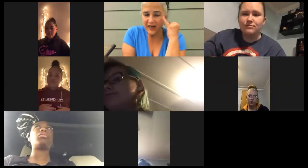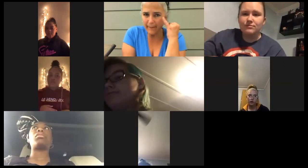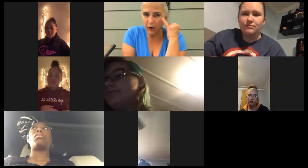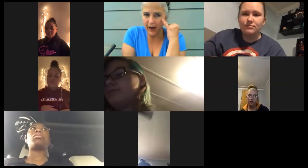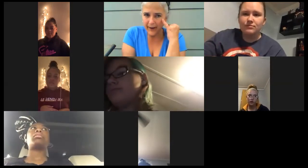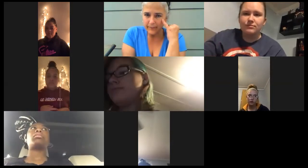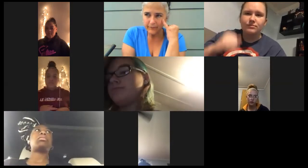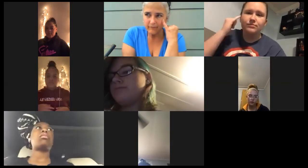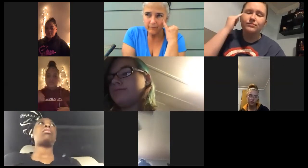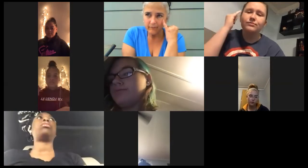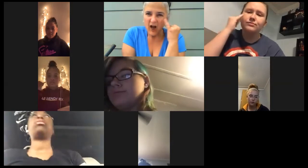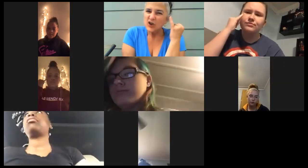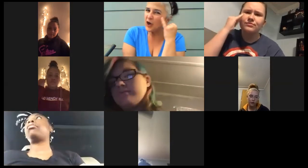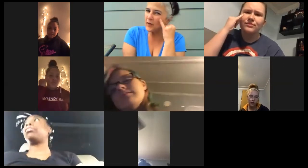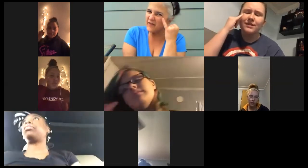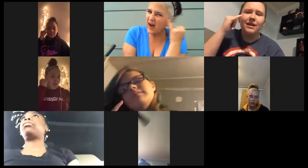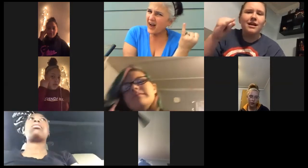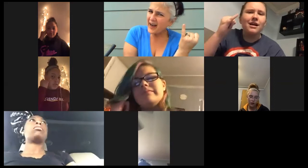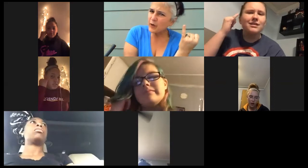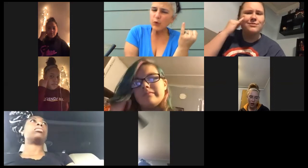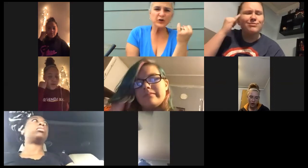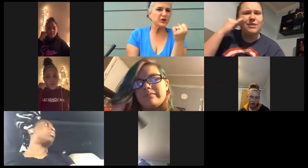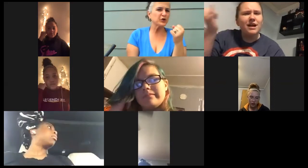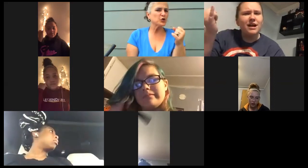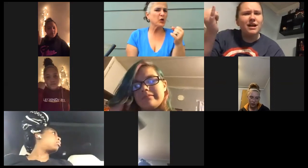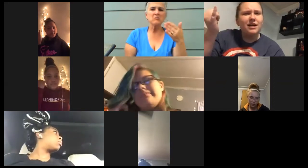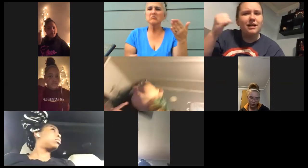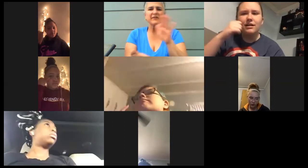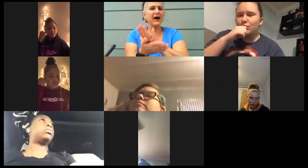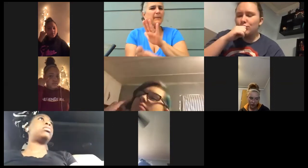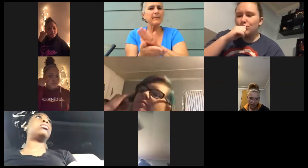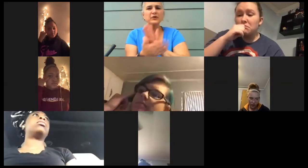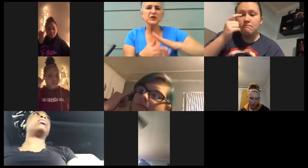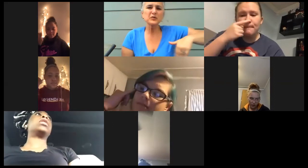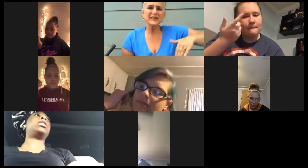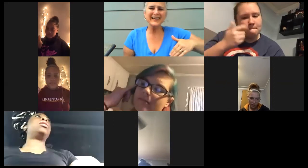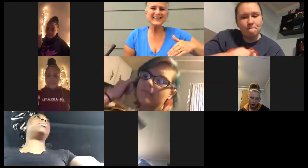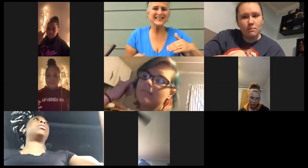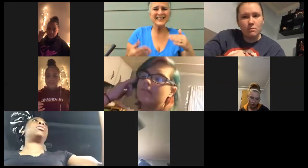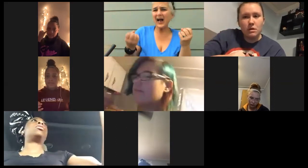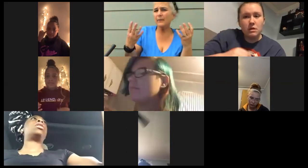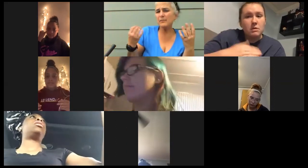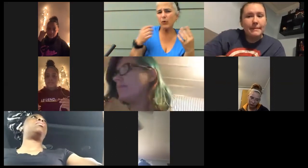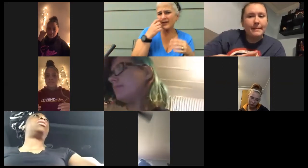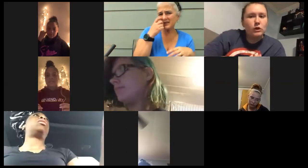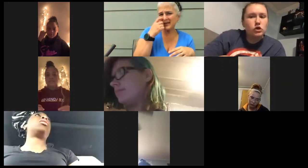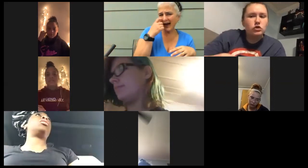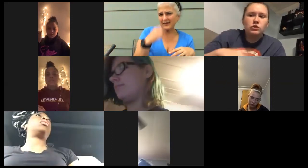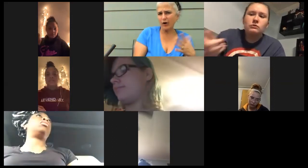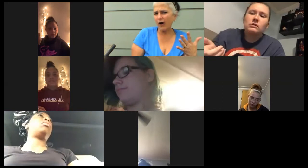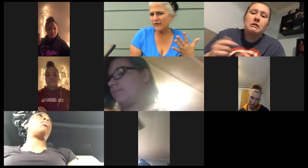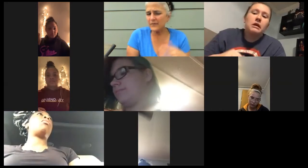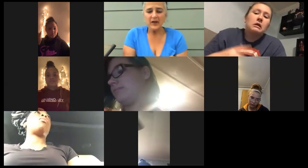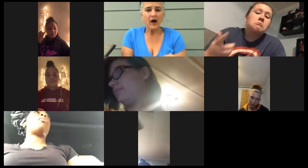Pinky finger, tap your eye. So if I were to give my paper to you late, how many points is